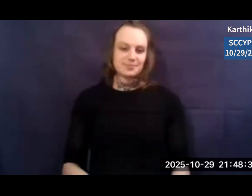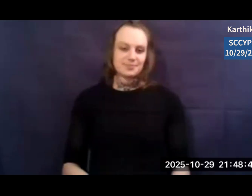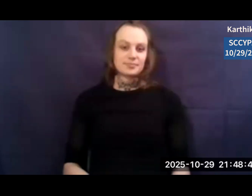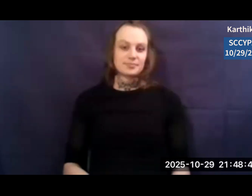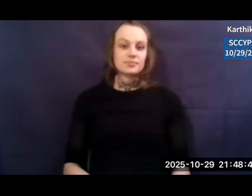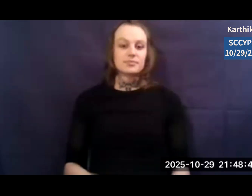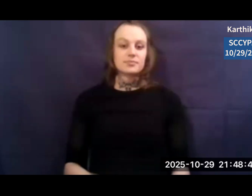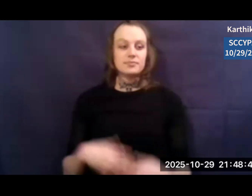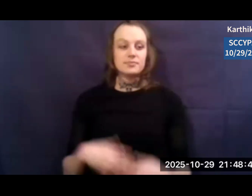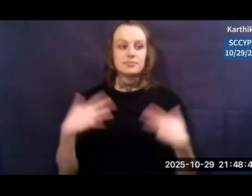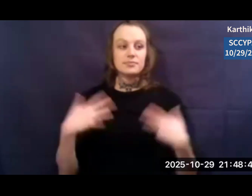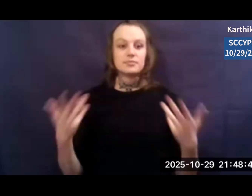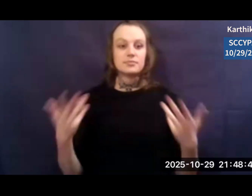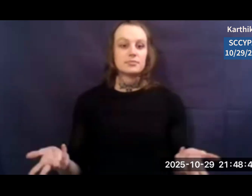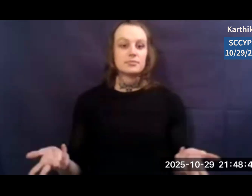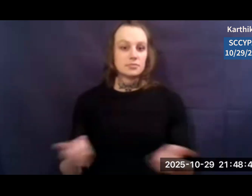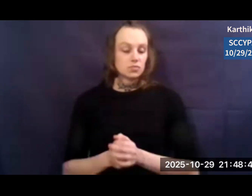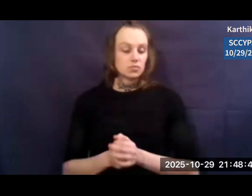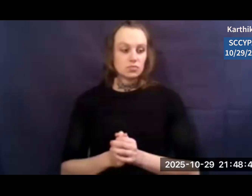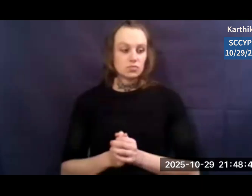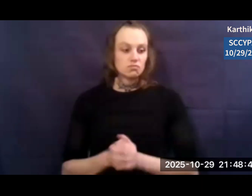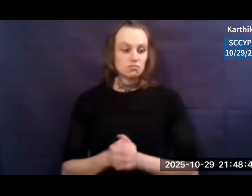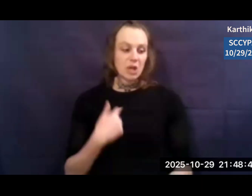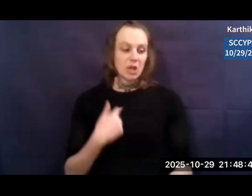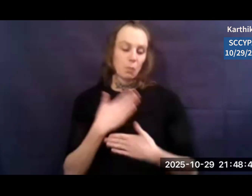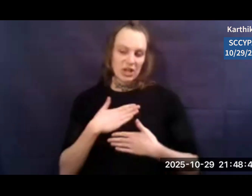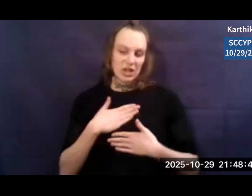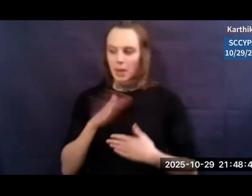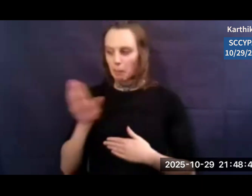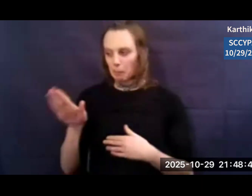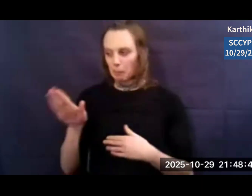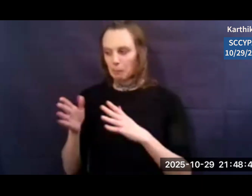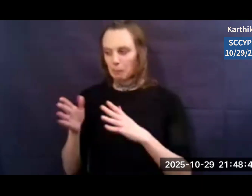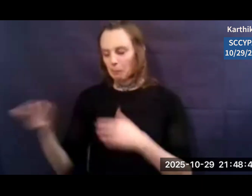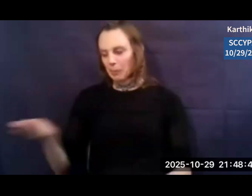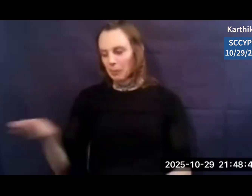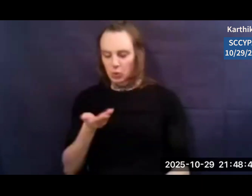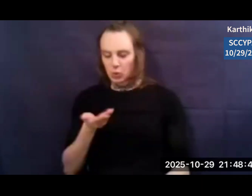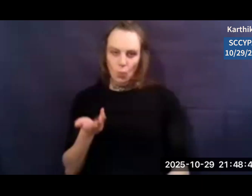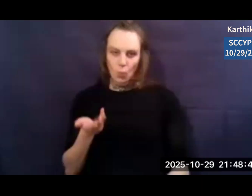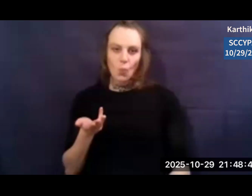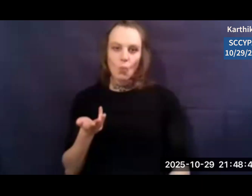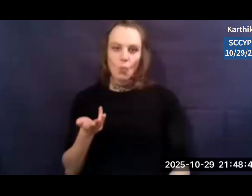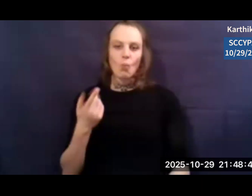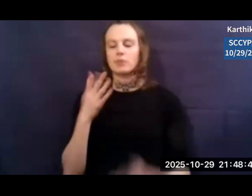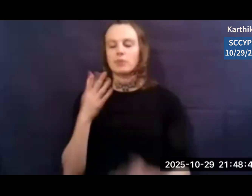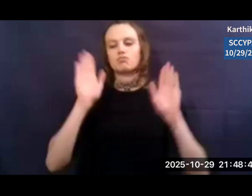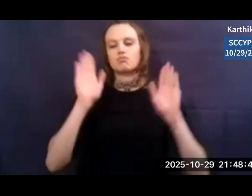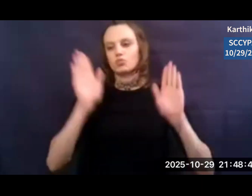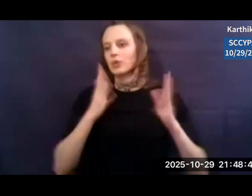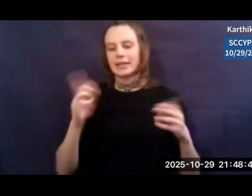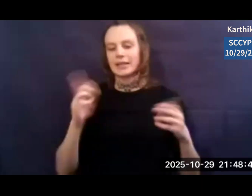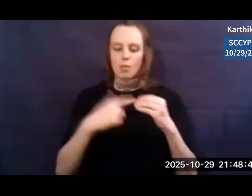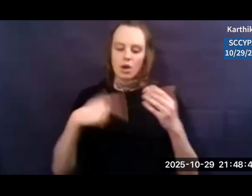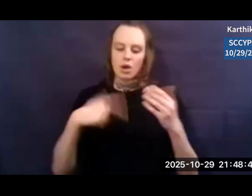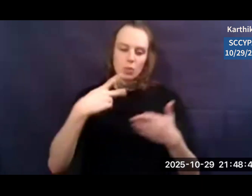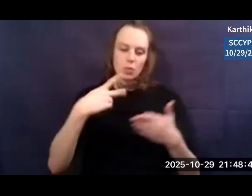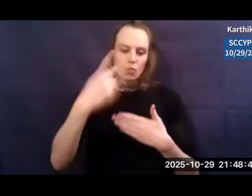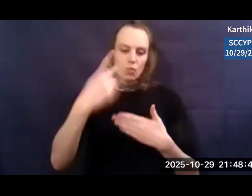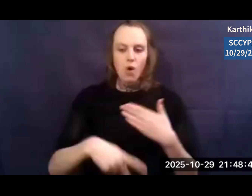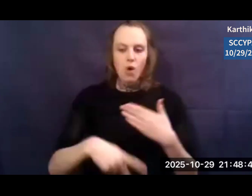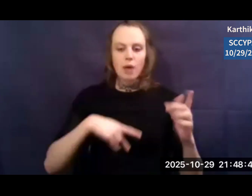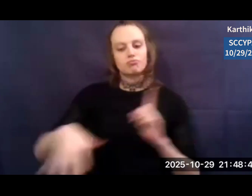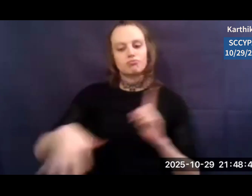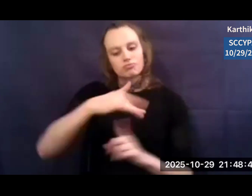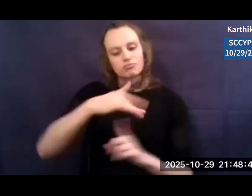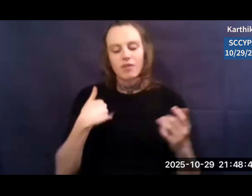so I I appreciate the intro. That's one of the blessings of the program that you get to be surrounded by such